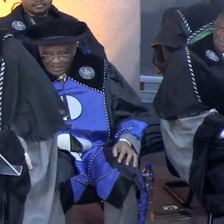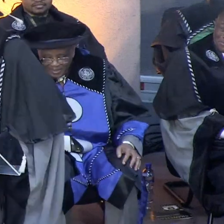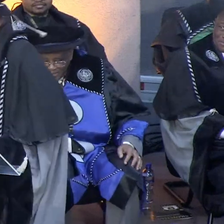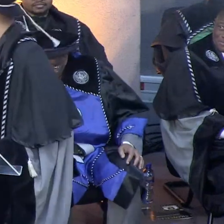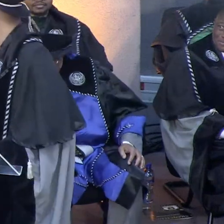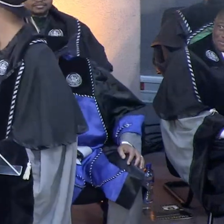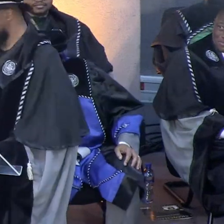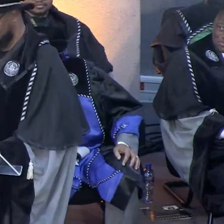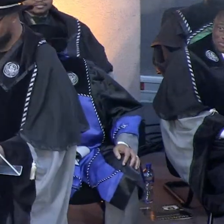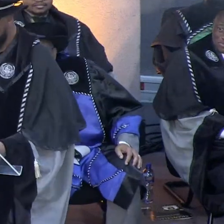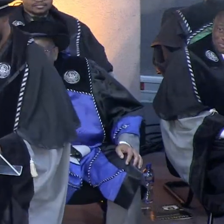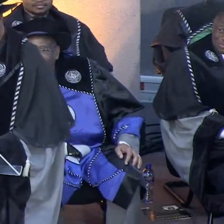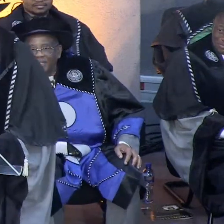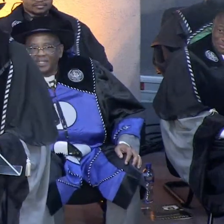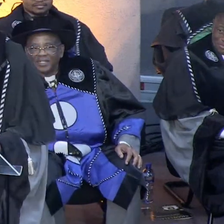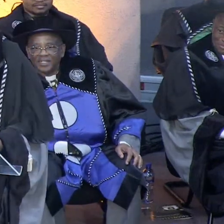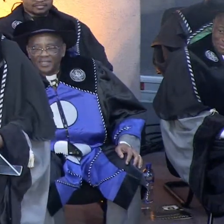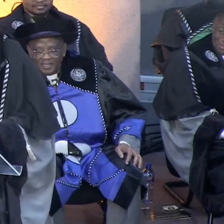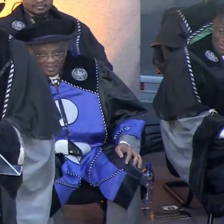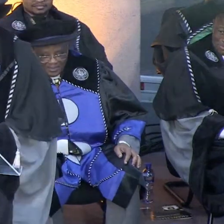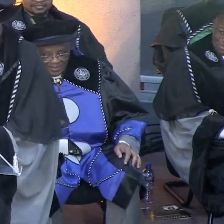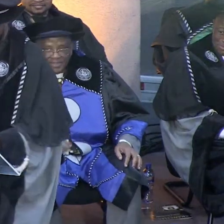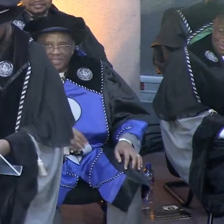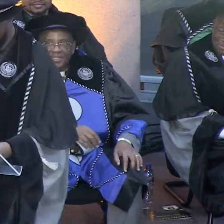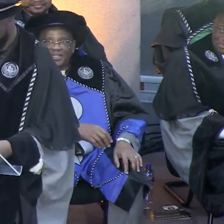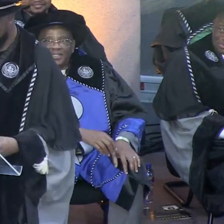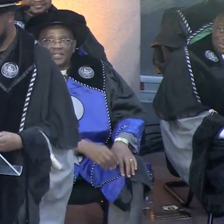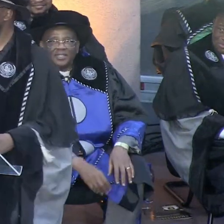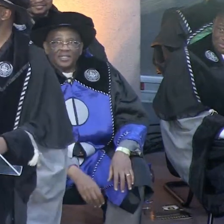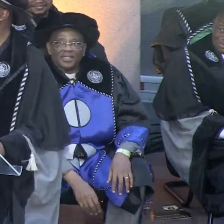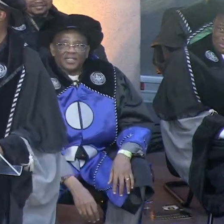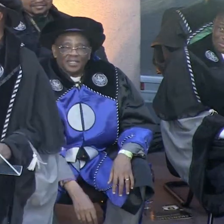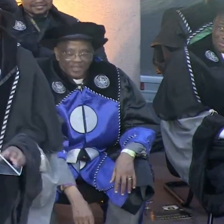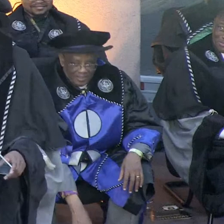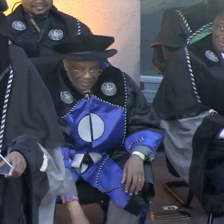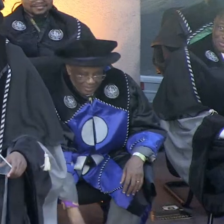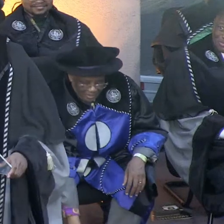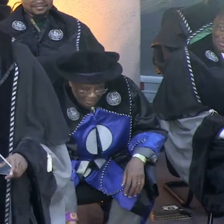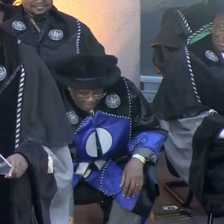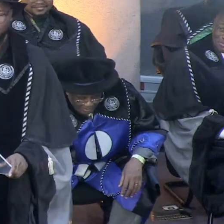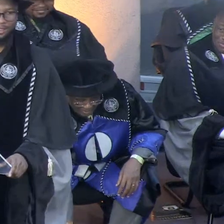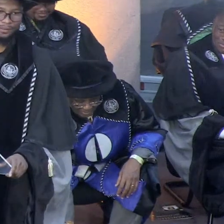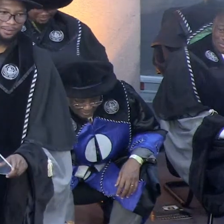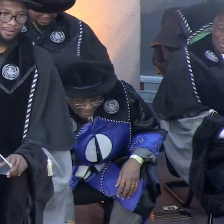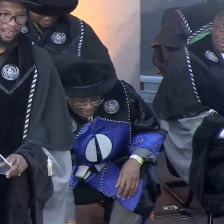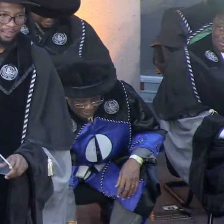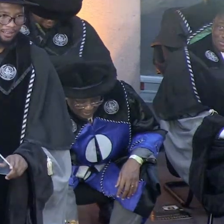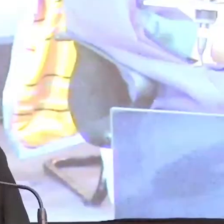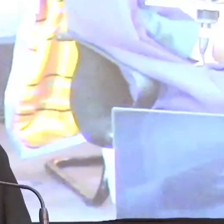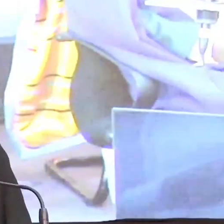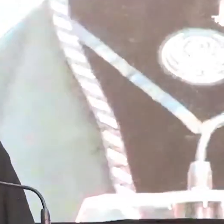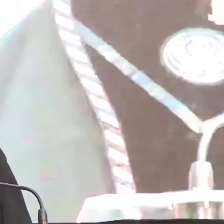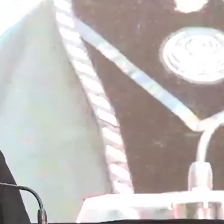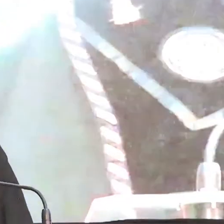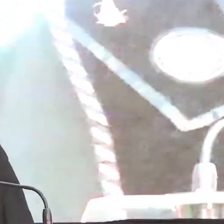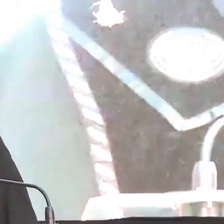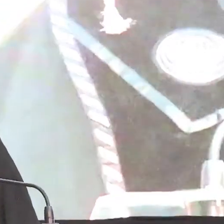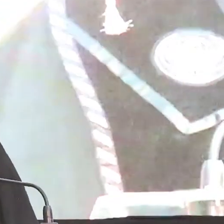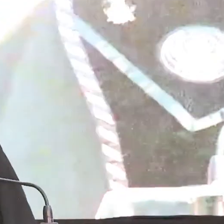No, I have a program, Reg. It states that Iquaya is Otula, therefore